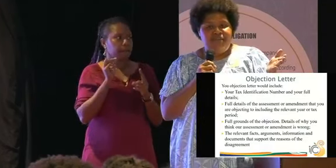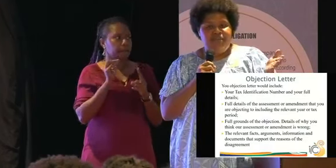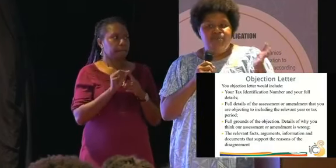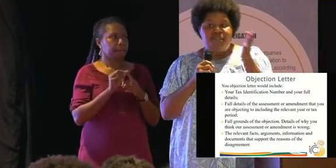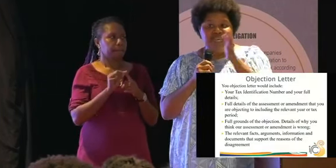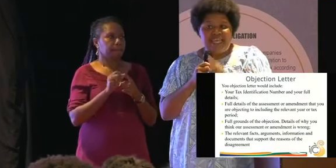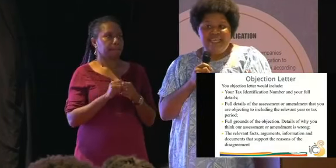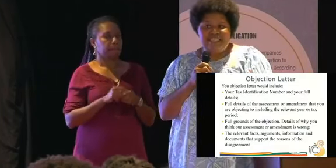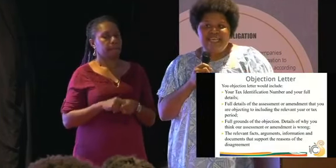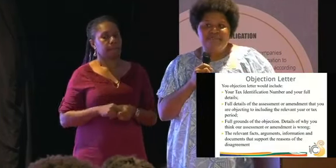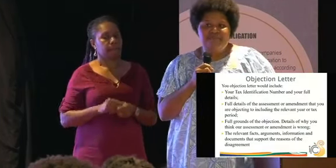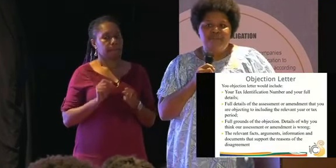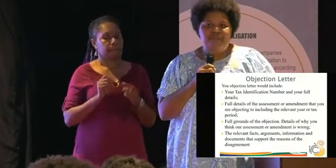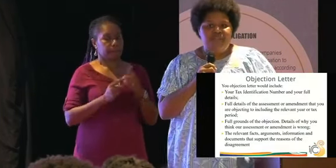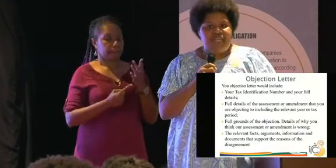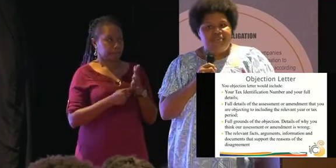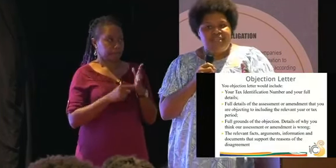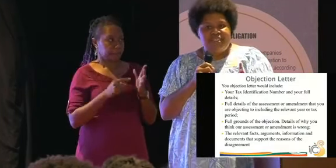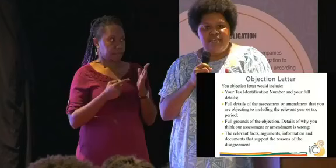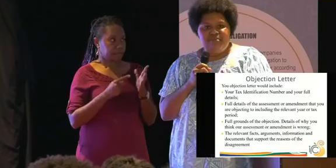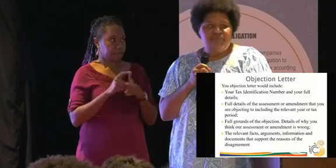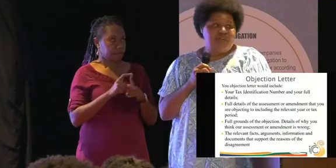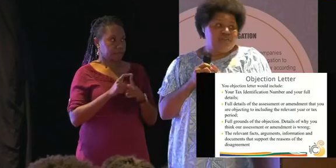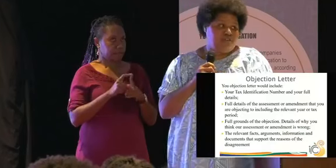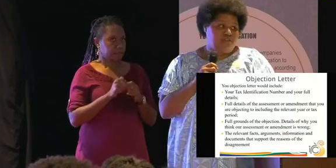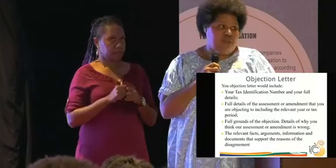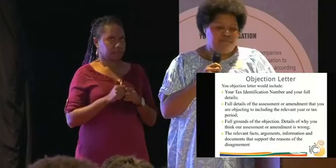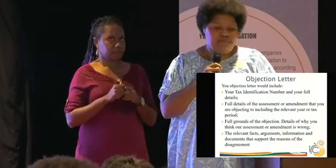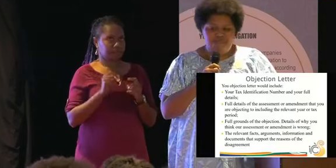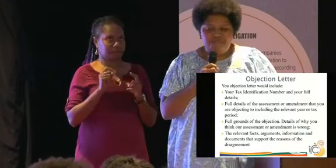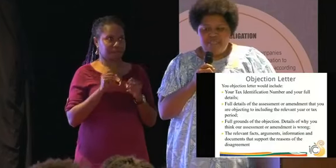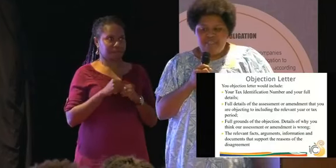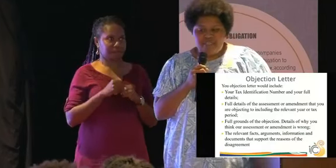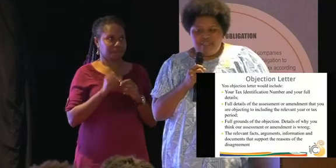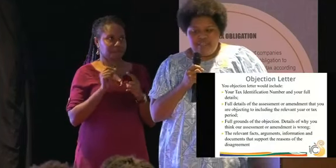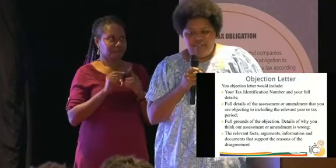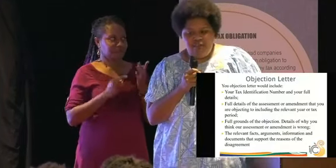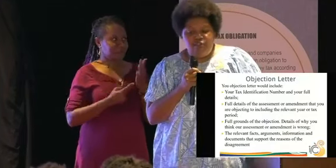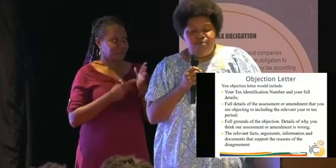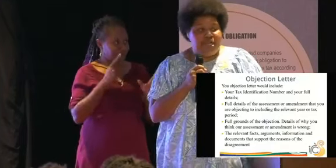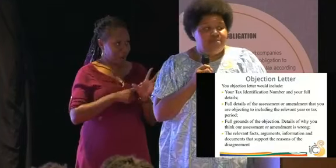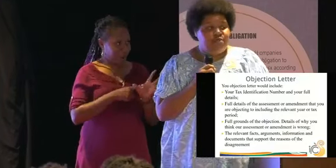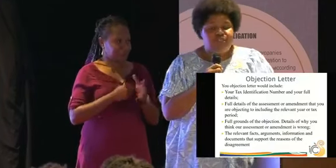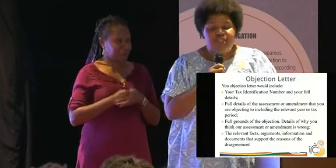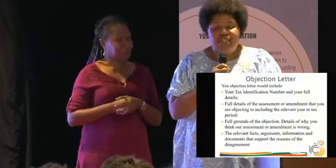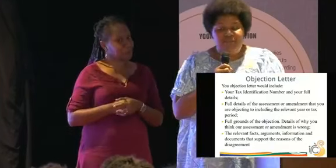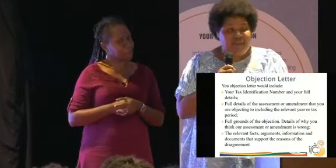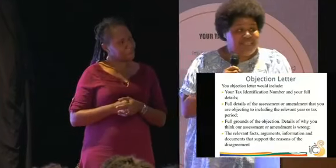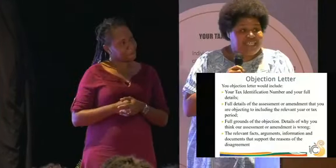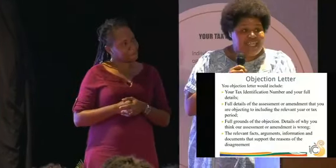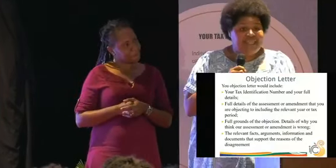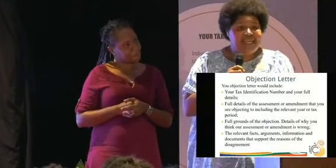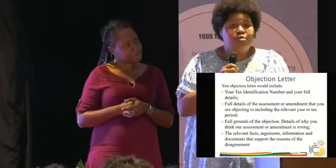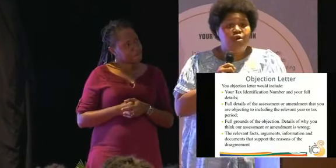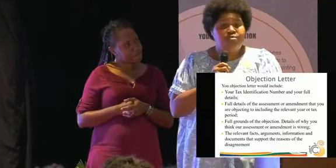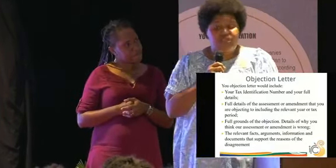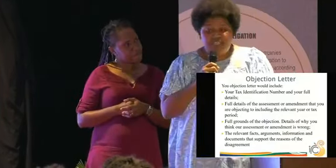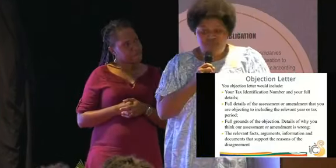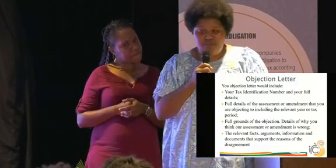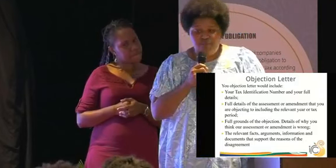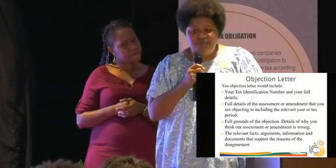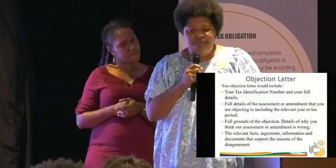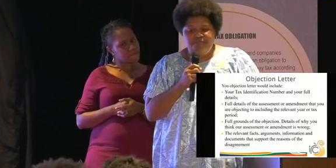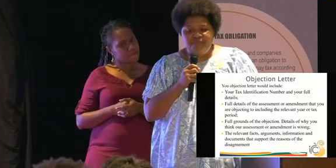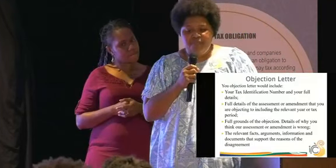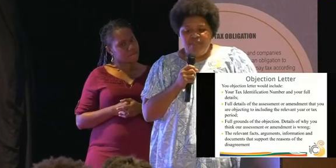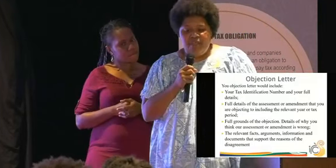making reference to the year itself, 31st December 2012. So you must put the relevant year that you are